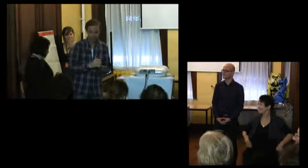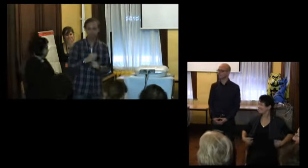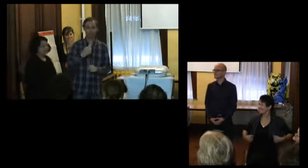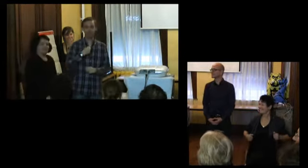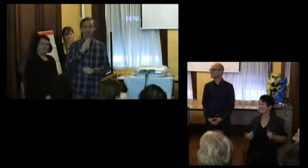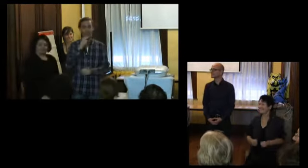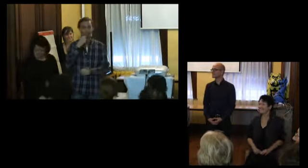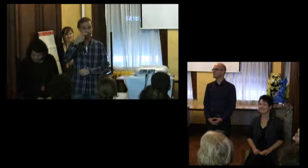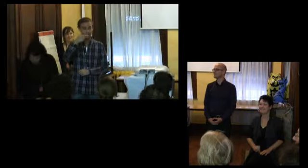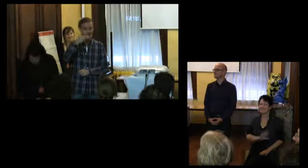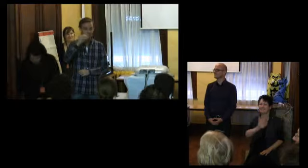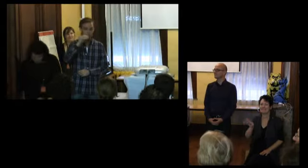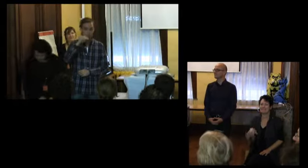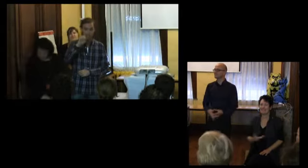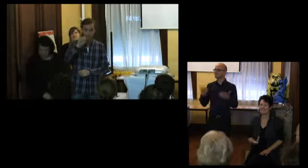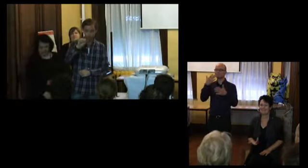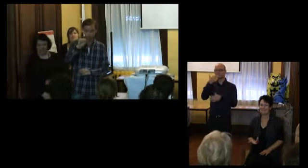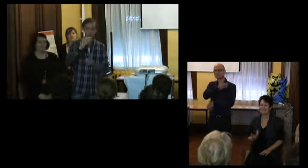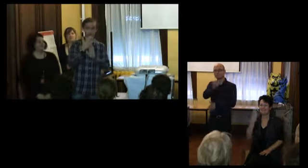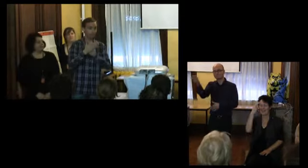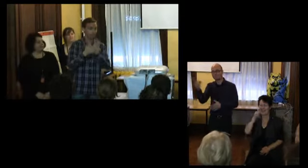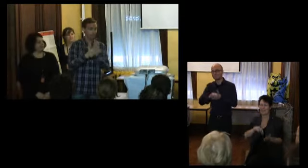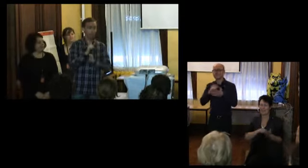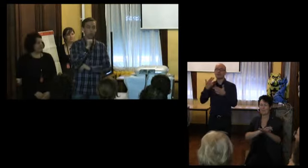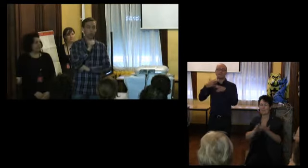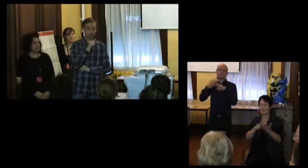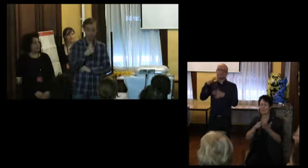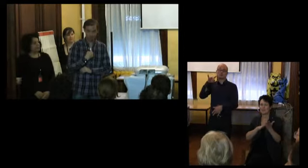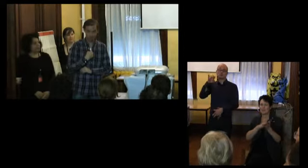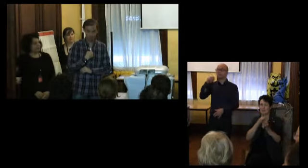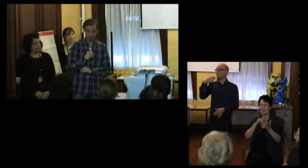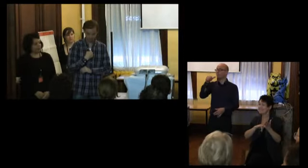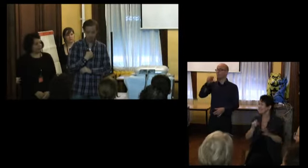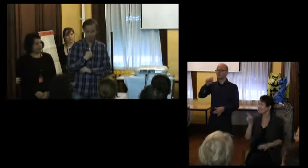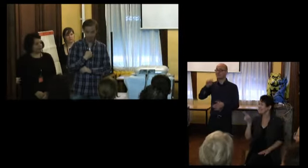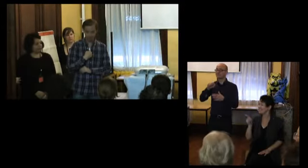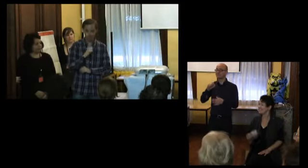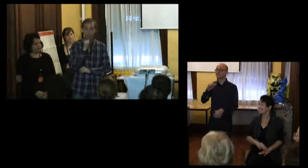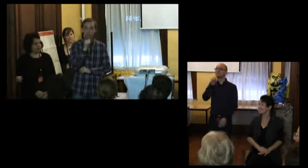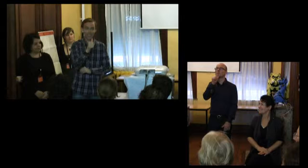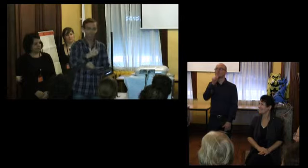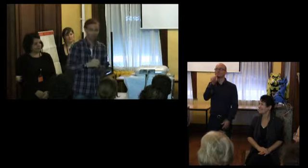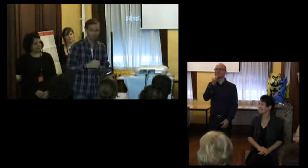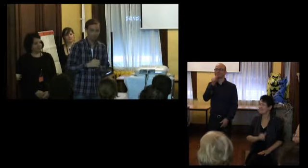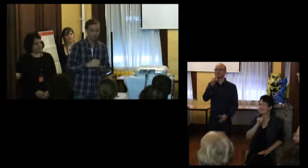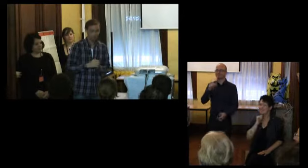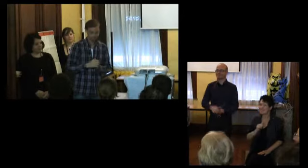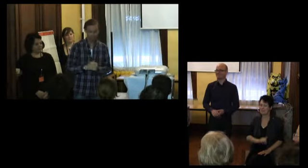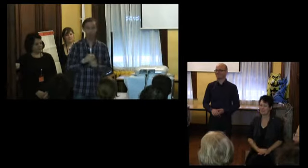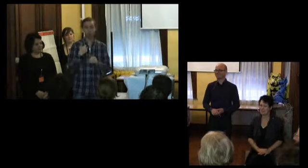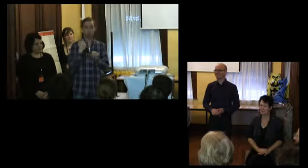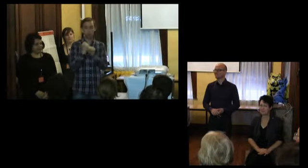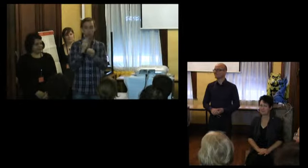Hello everybody, my name is Thomas, name sign Thomas, like this under my